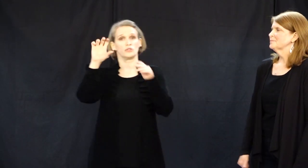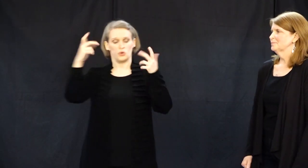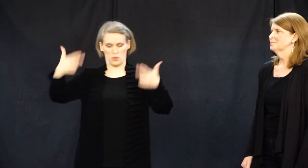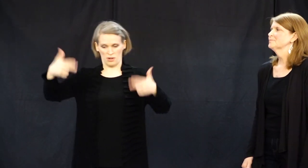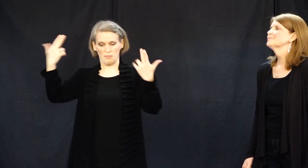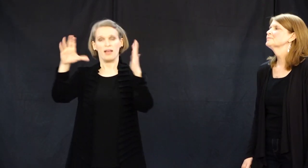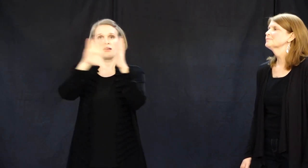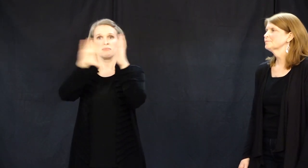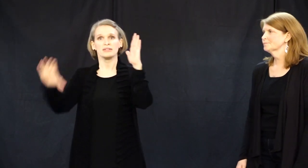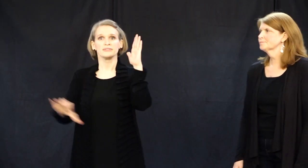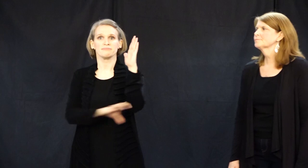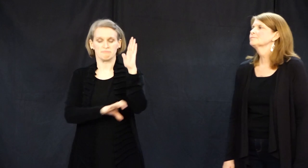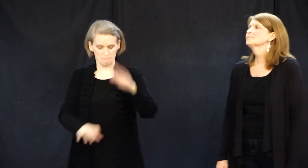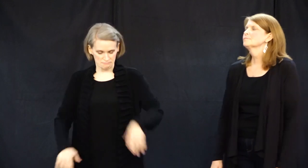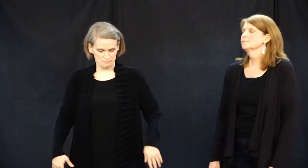dual commandments.